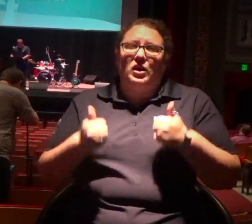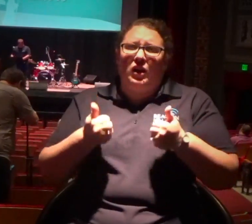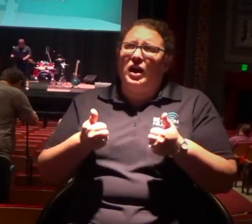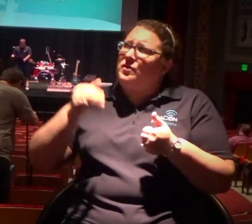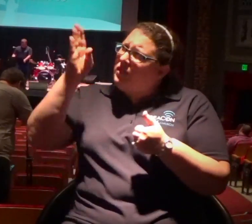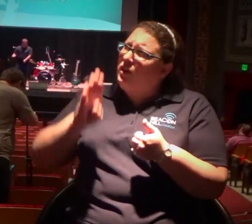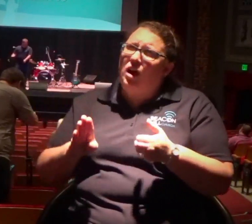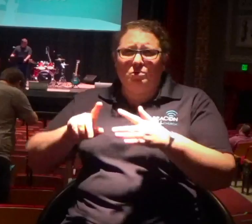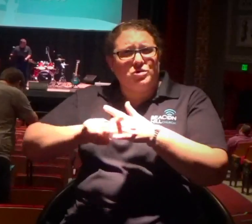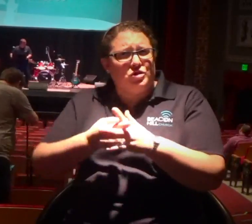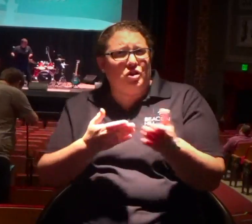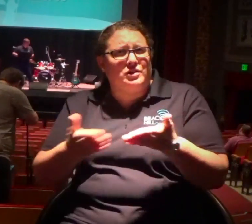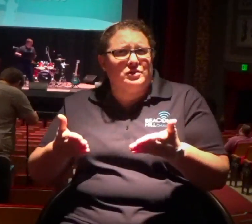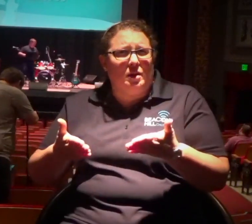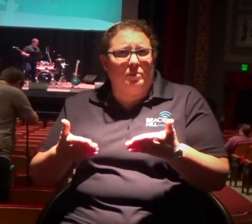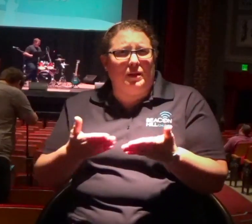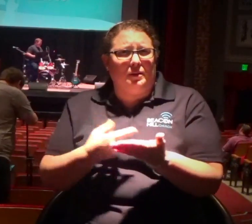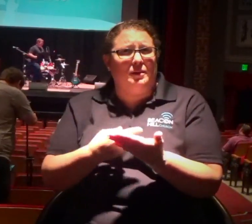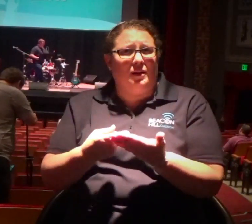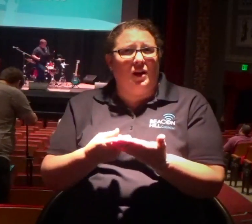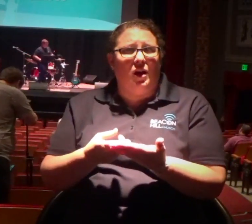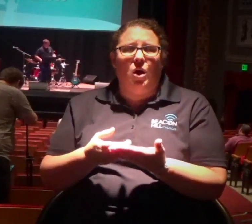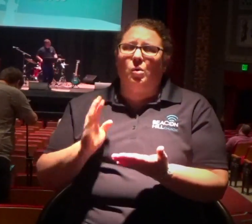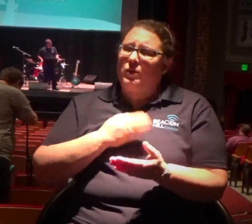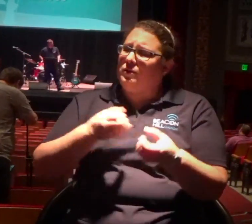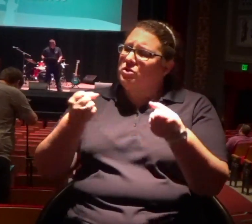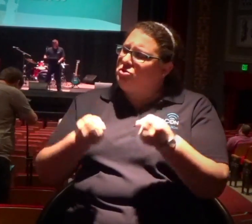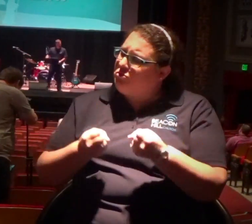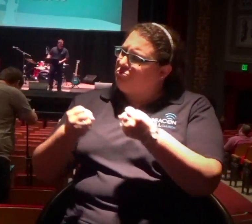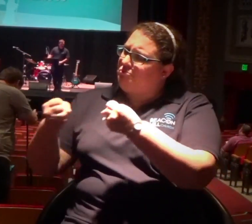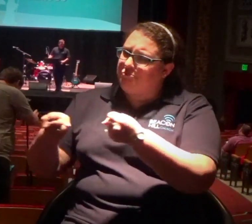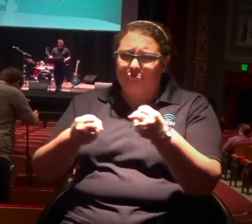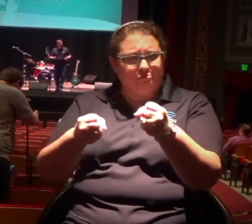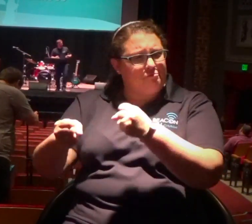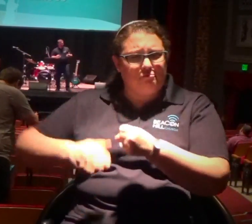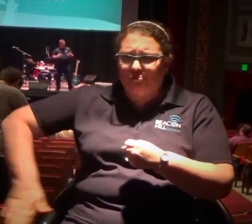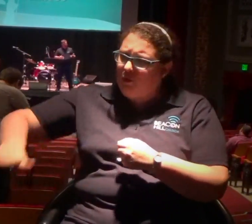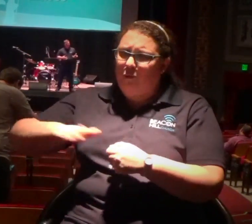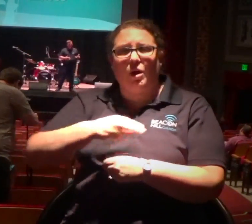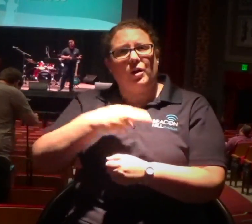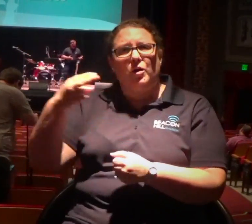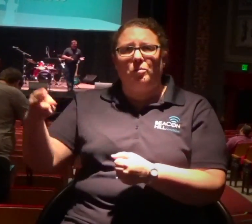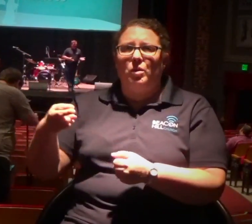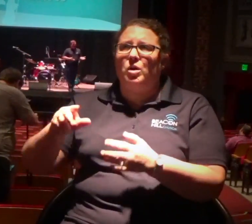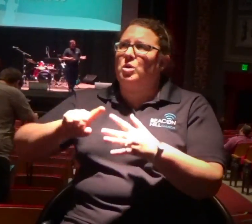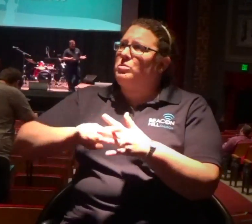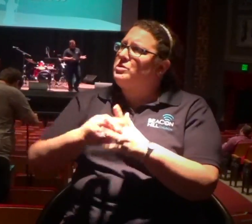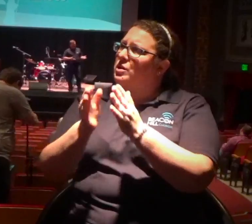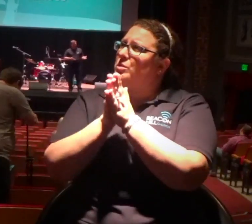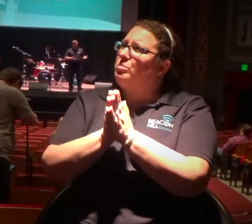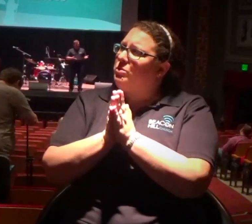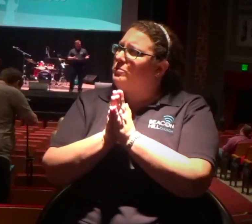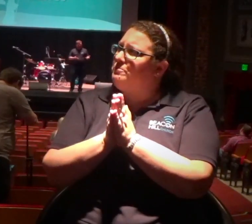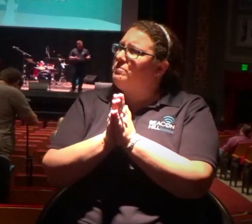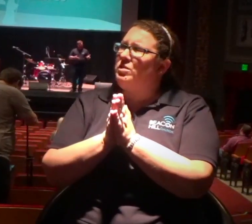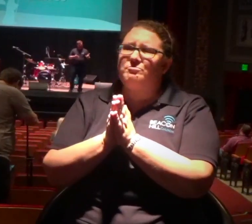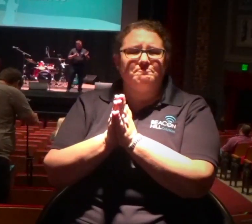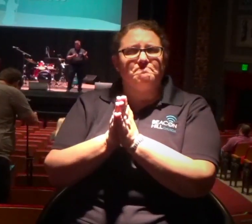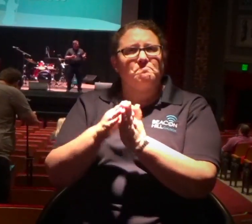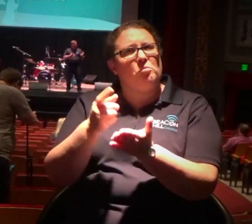driving around Hopewell, and we literally started praying, and we said, what if the gospel got a hold of this town? Like, really got